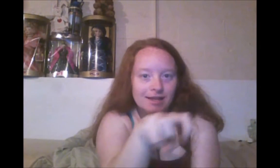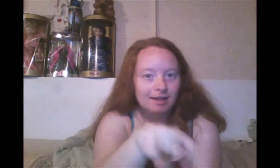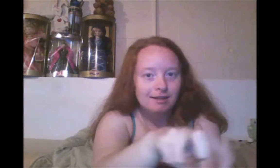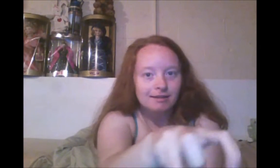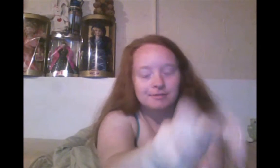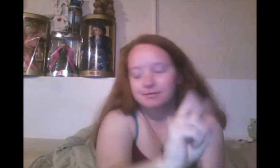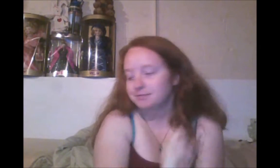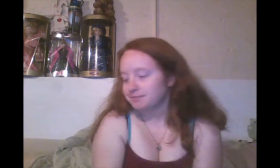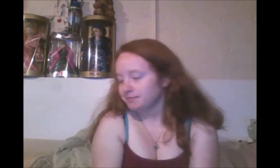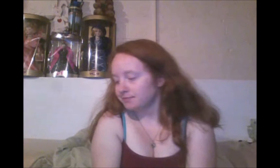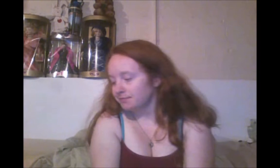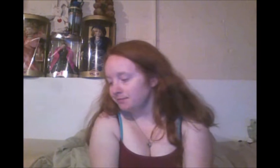Snake.